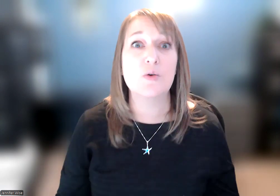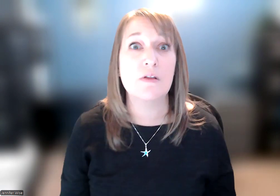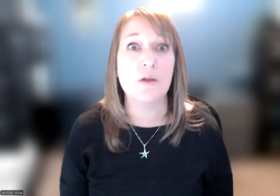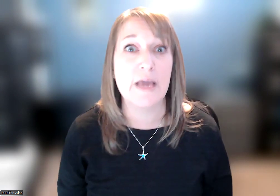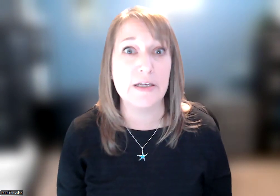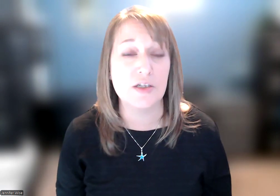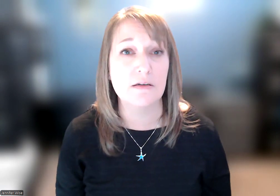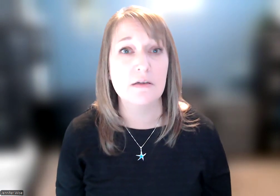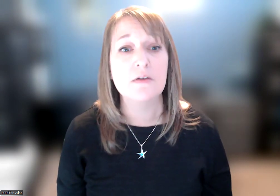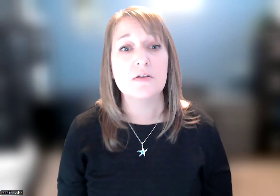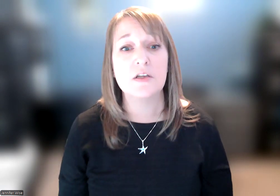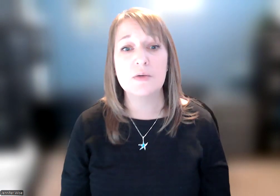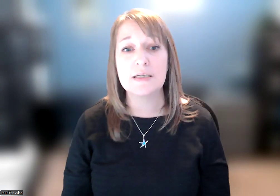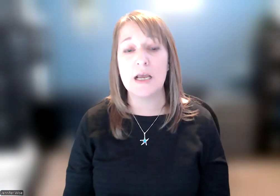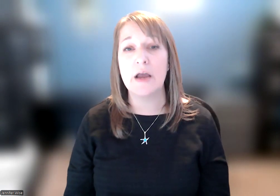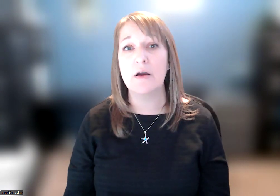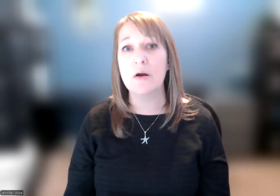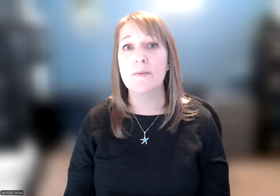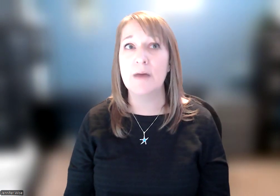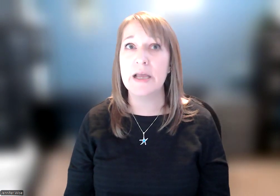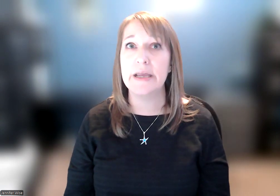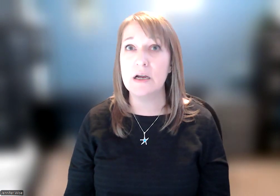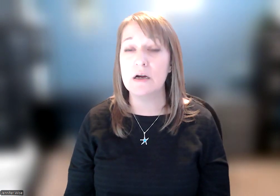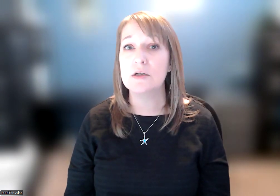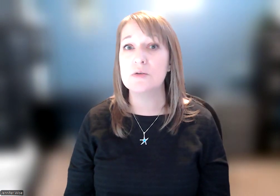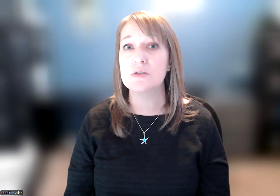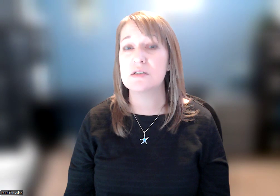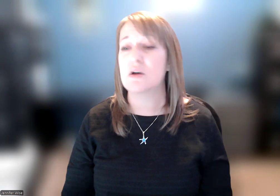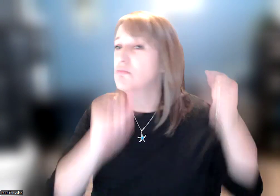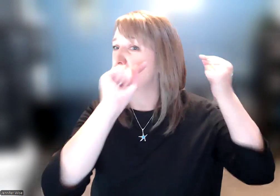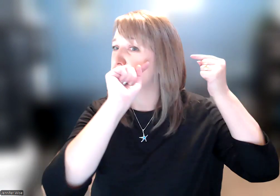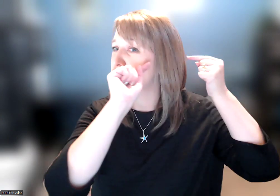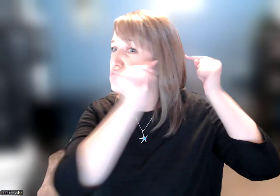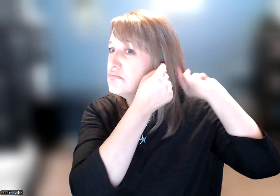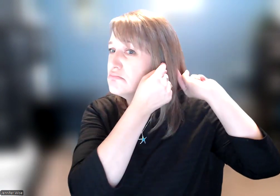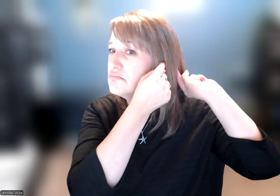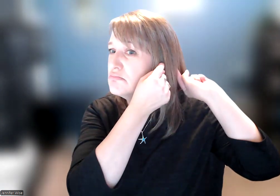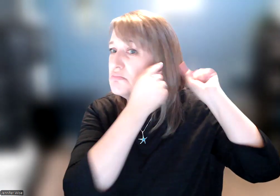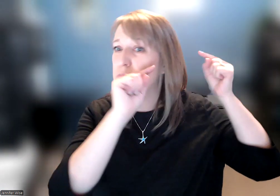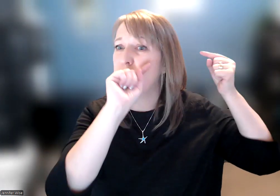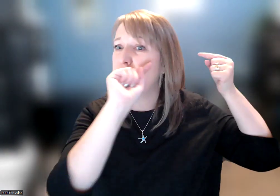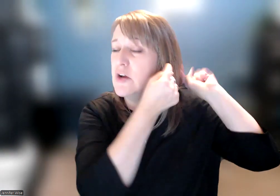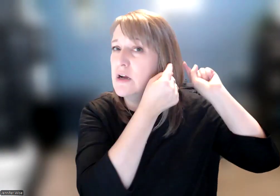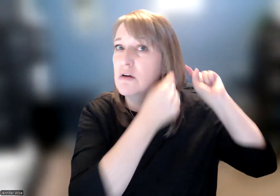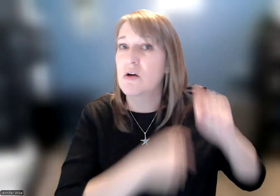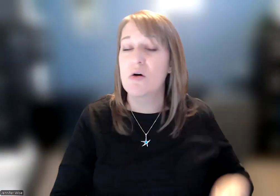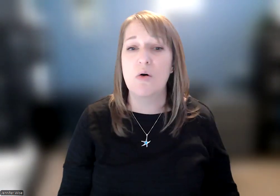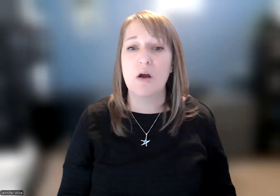to the location. So you wouldn't say, I hurt my ear. You would just go by your ear, or I